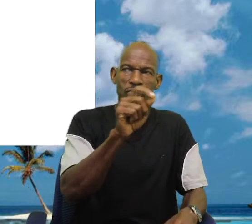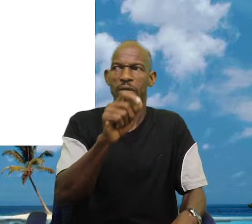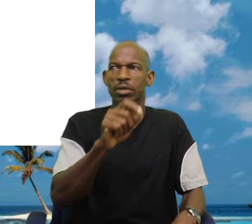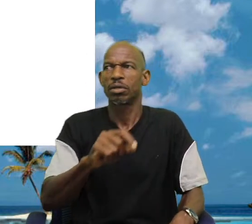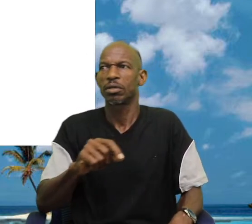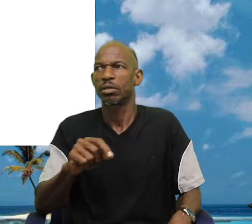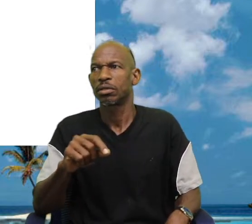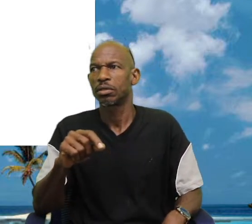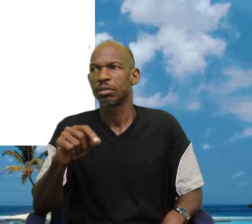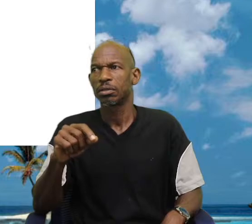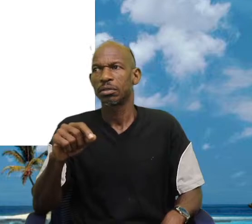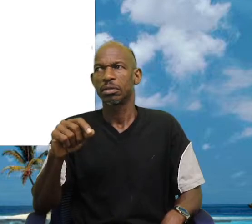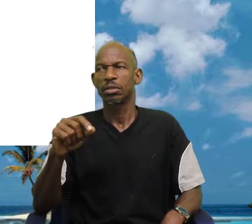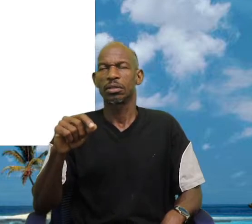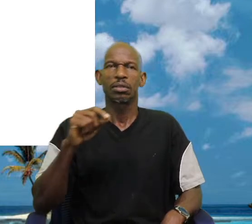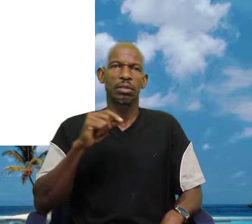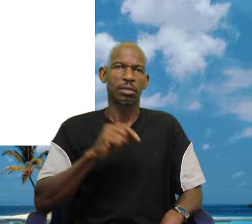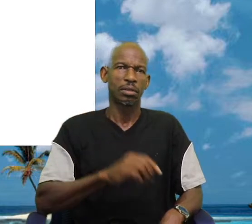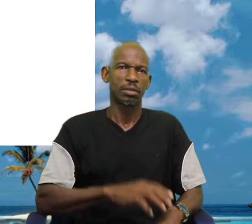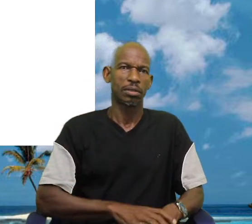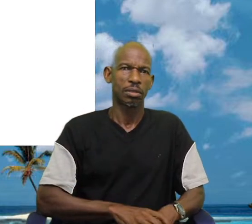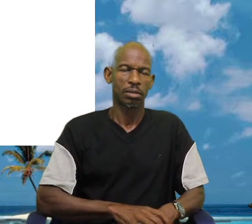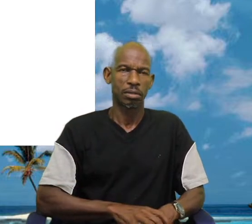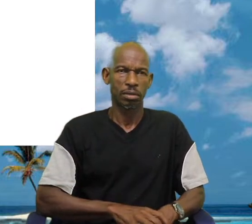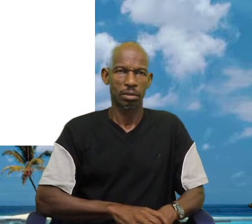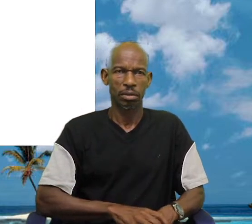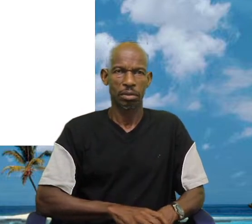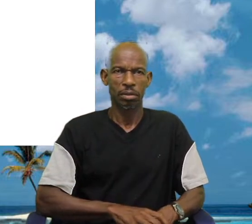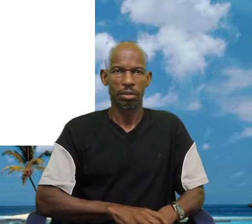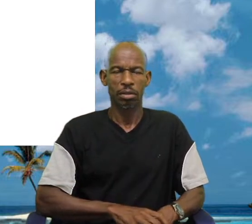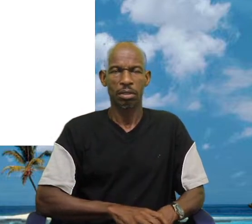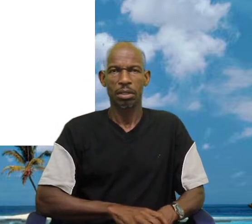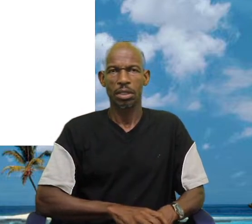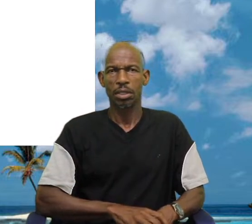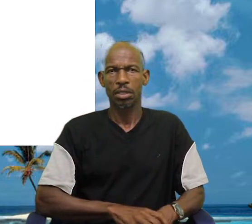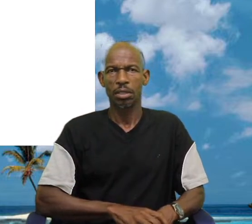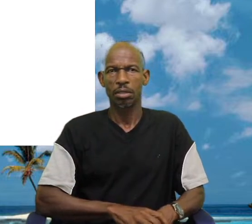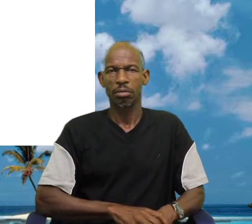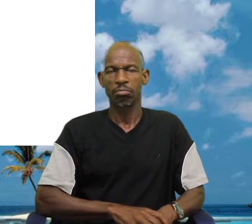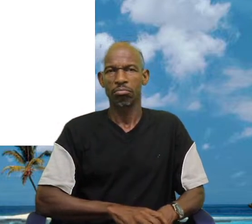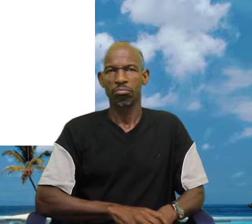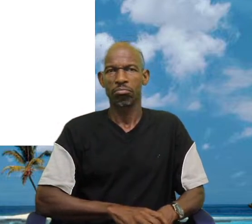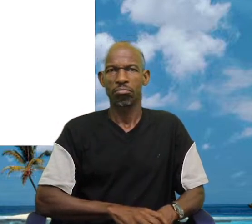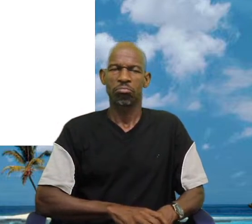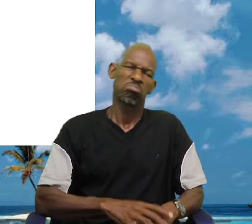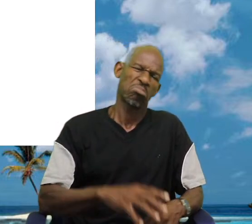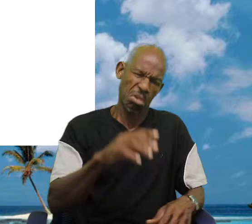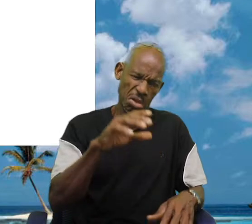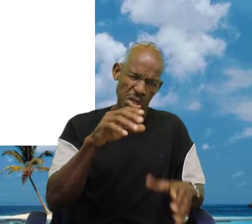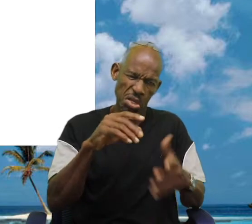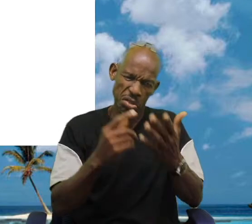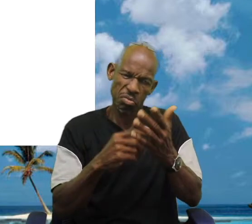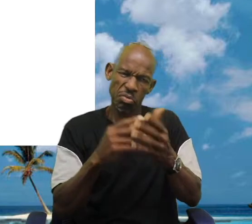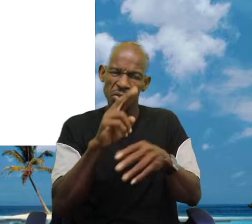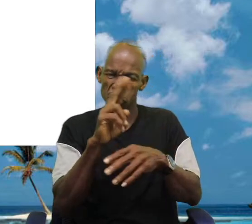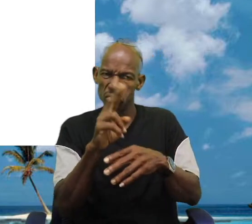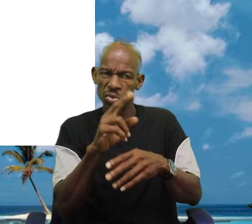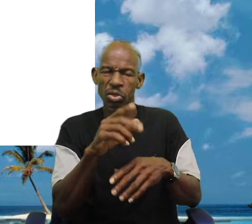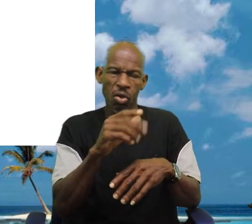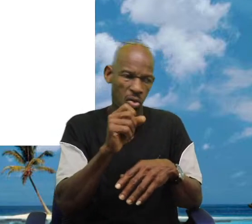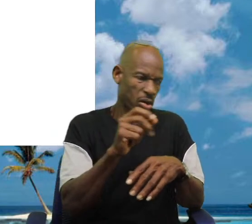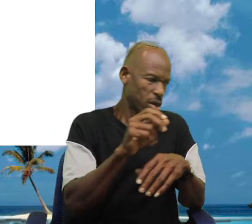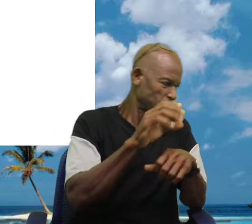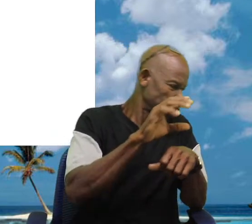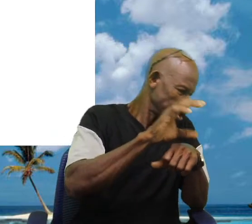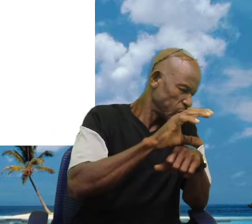saying church shoes. You're not going to say shoes, you know, like if you're saying a color, the color